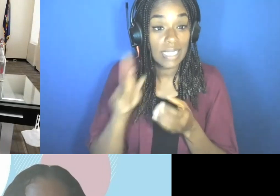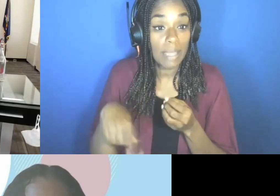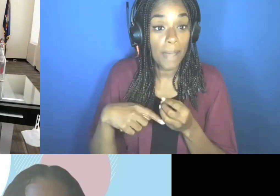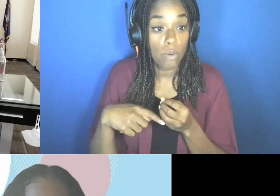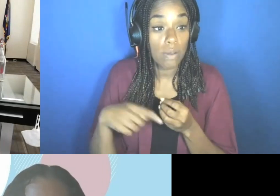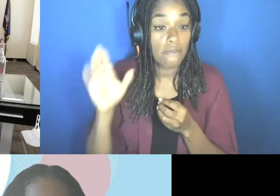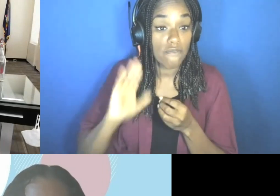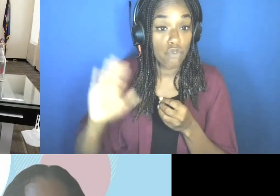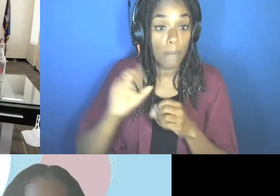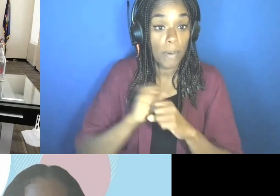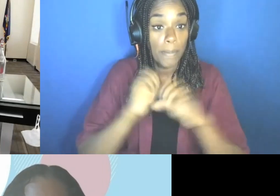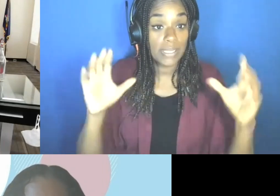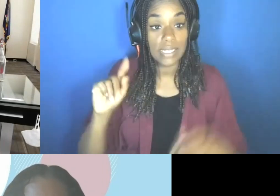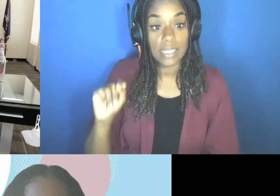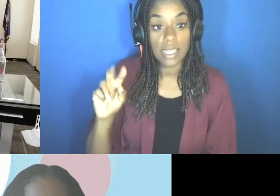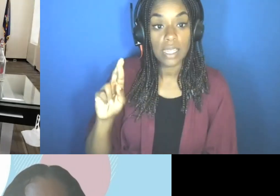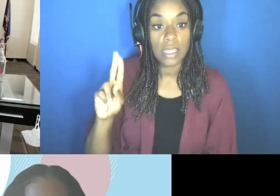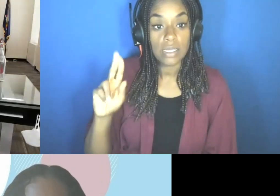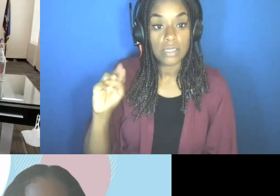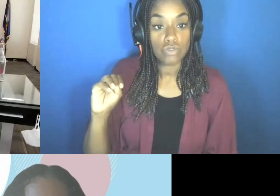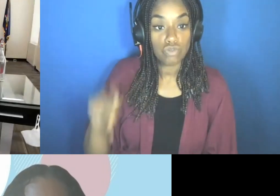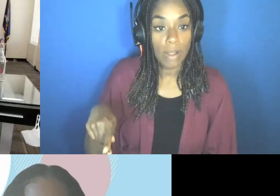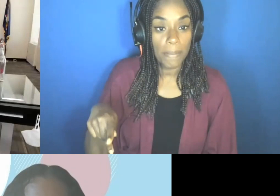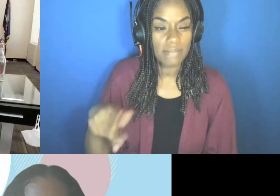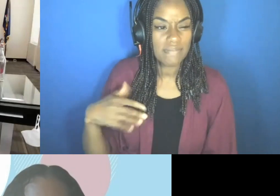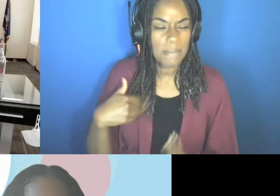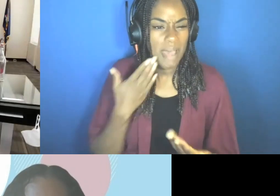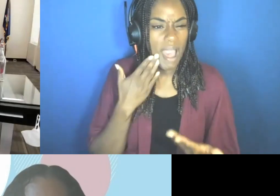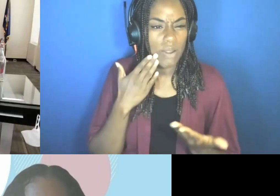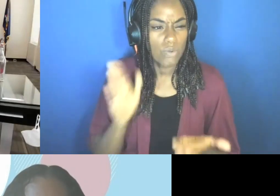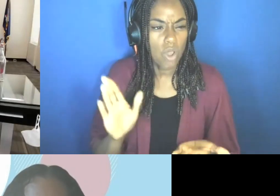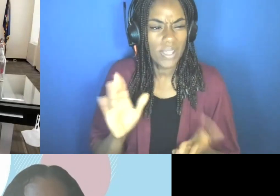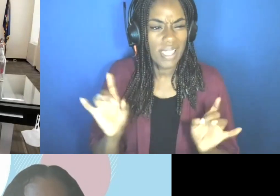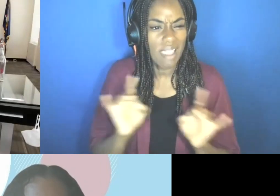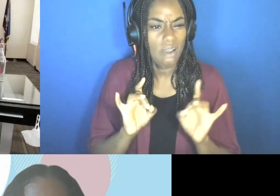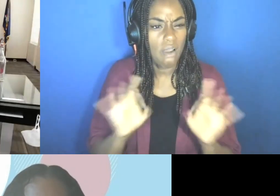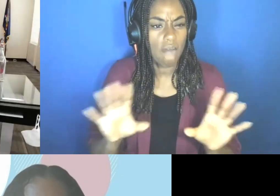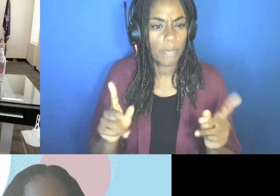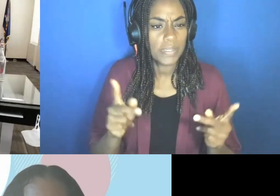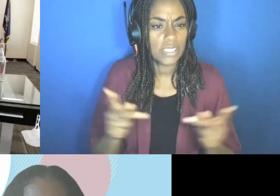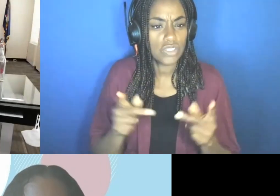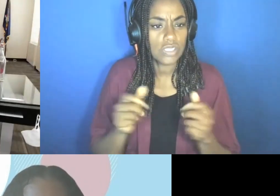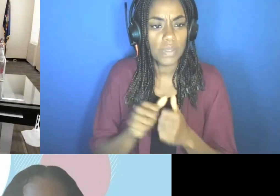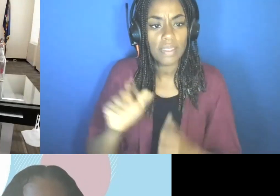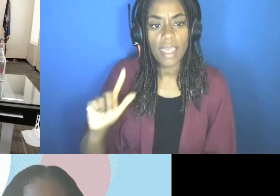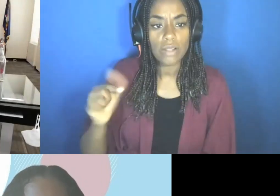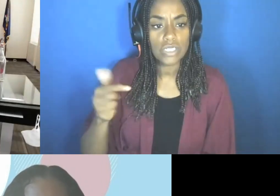the former President Trump, but I don't know that he took terrible positions on LGBTQ issues.